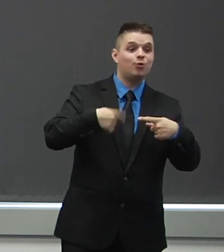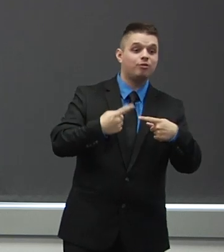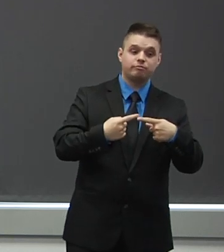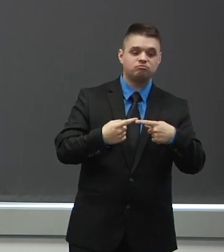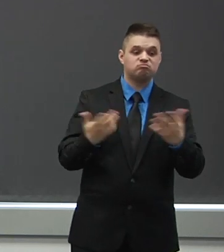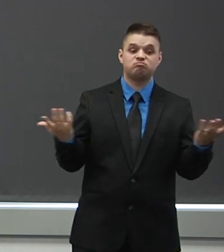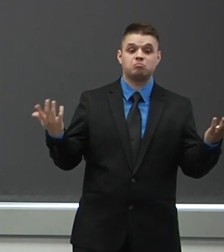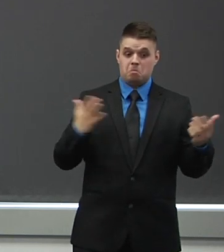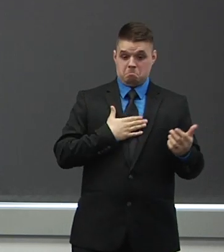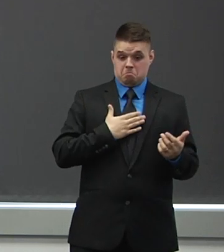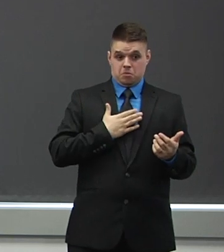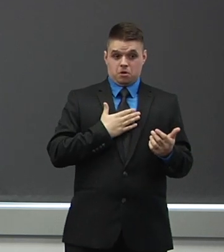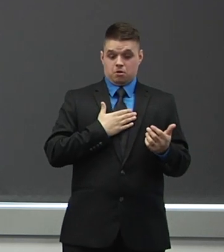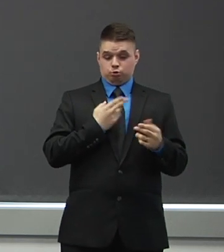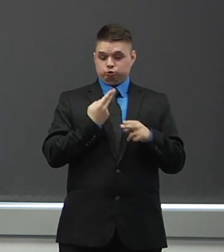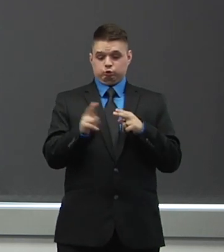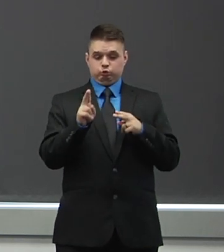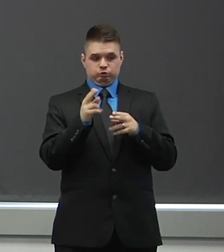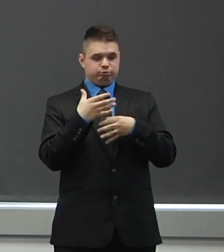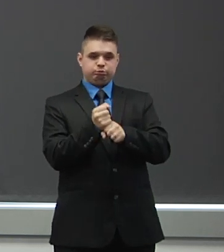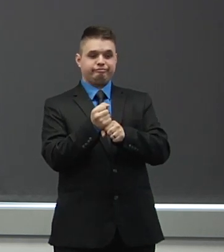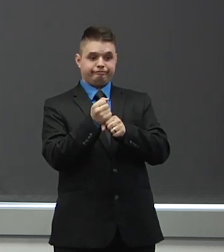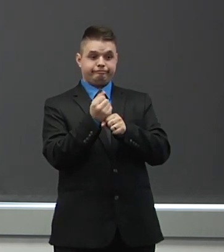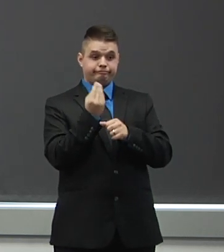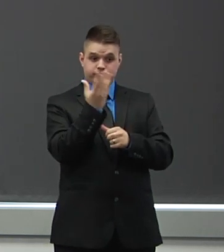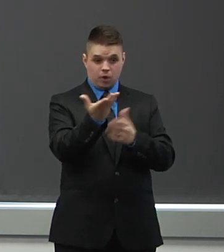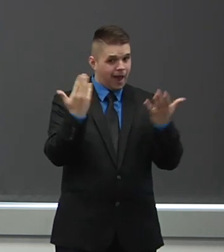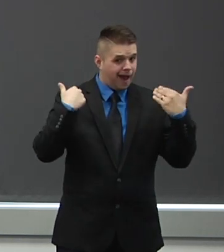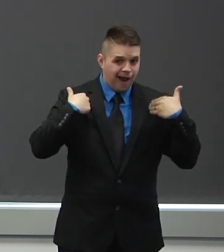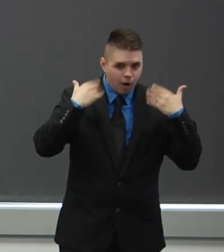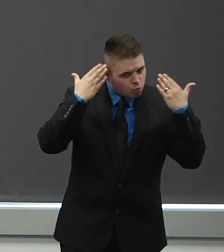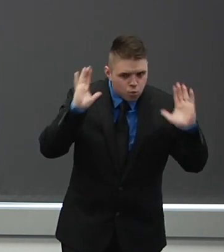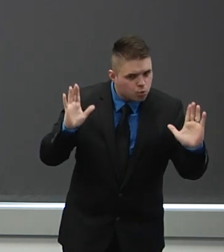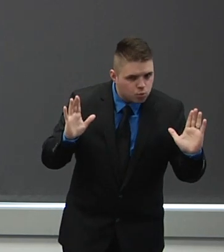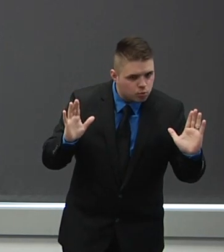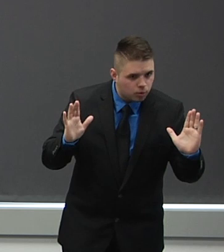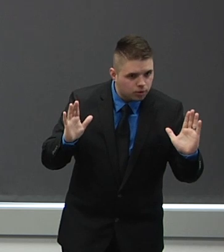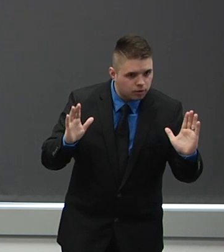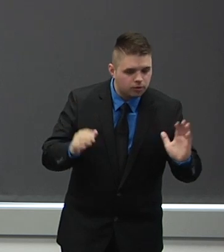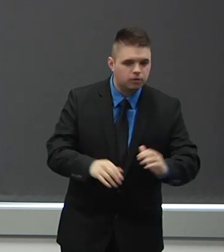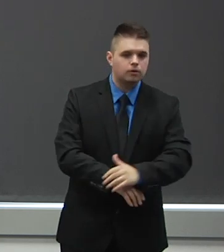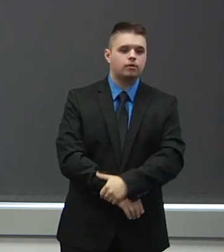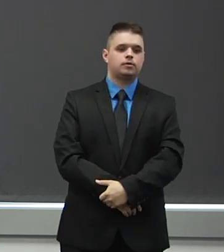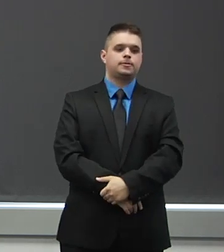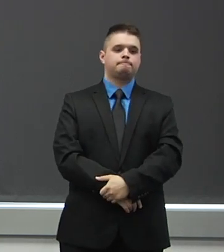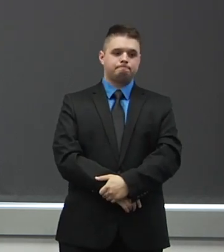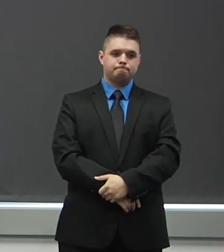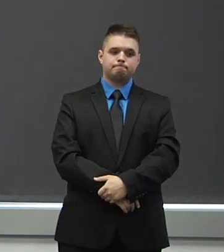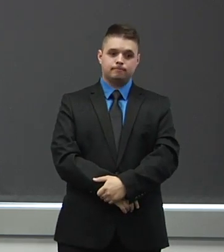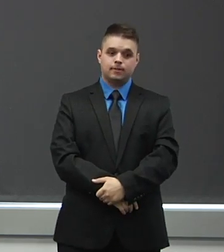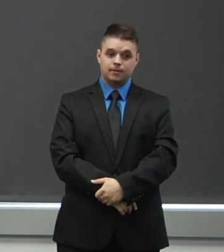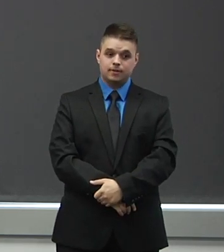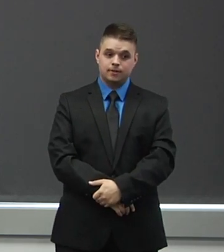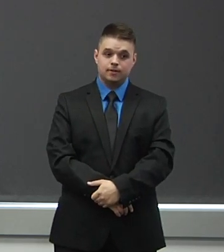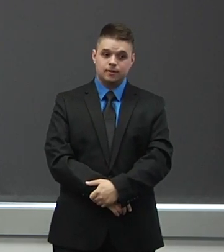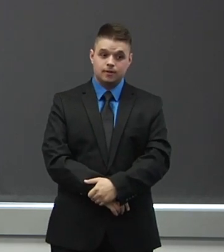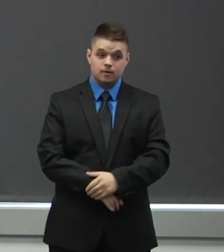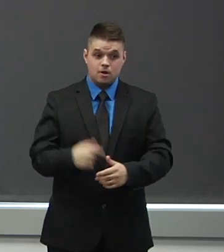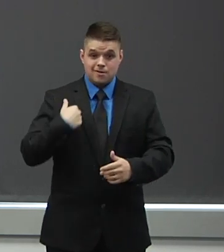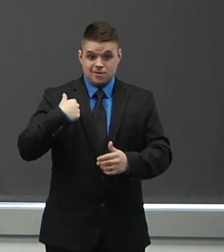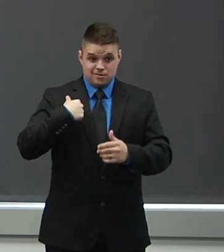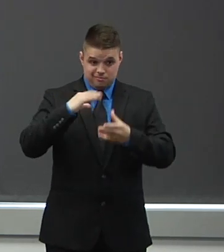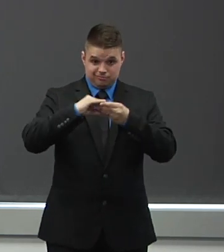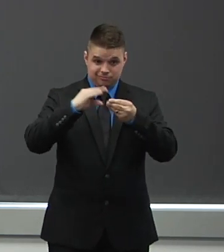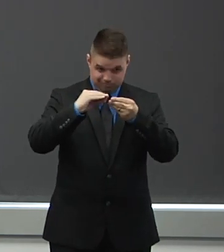answer I can give right now is we simply just don't know. As I mentioned earlier, the social distancing measures that